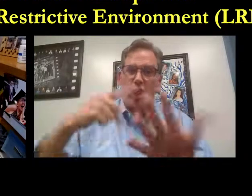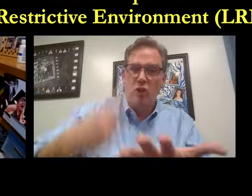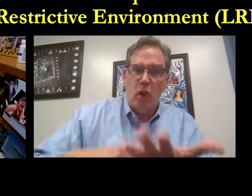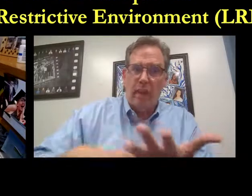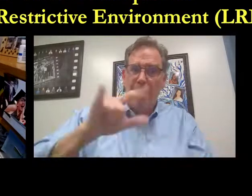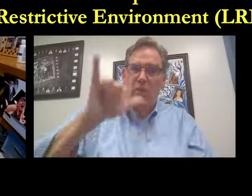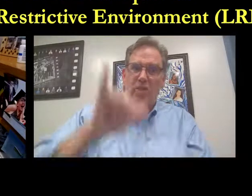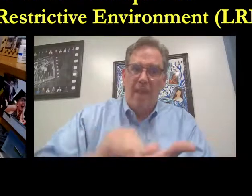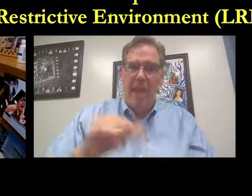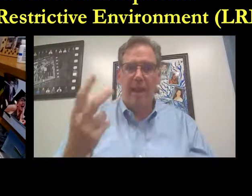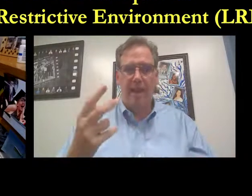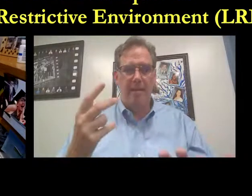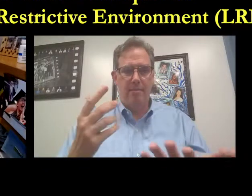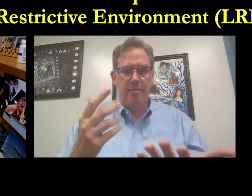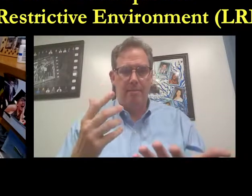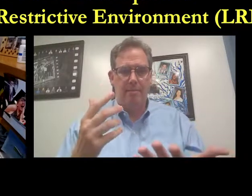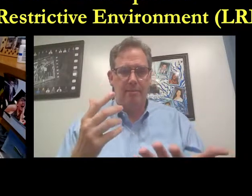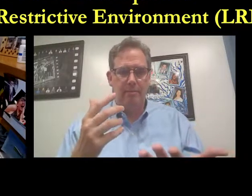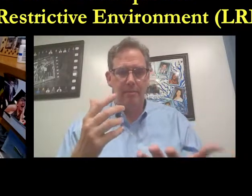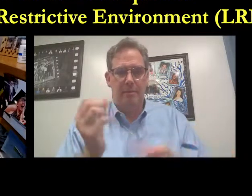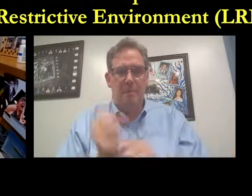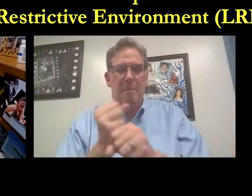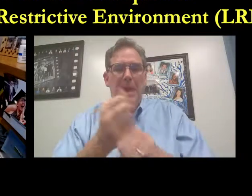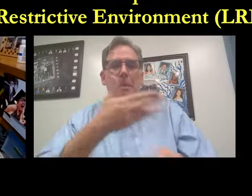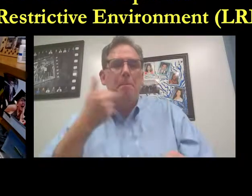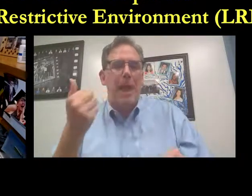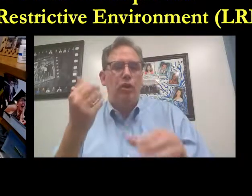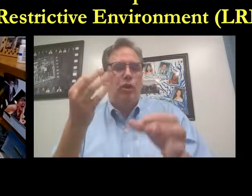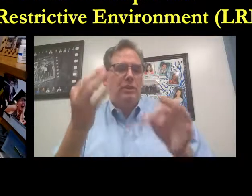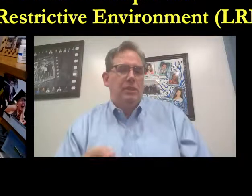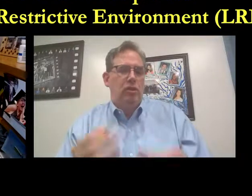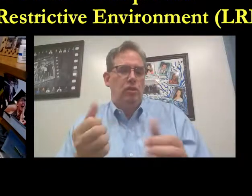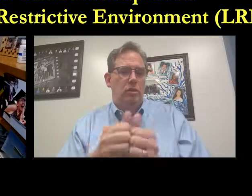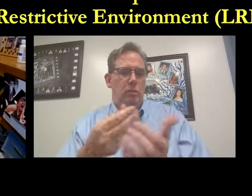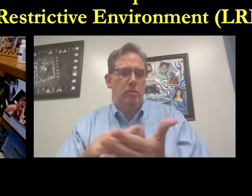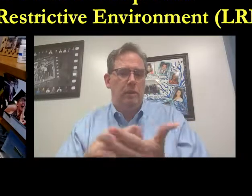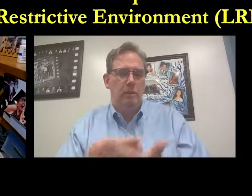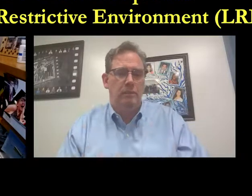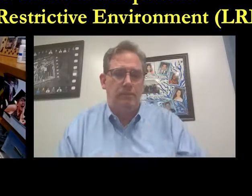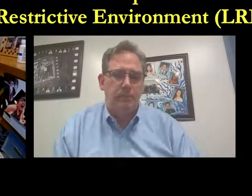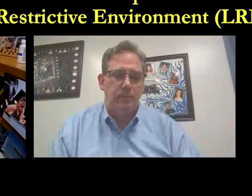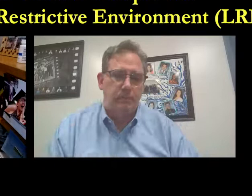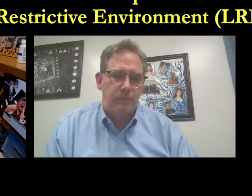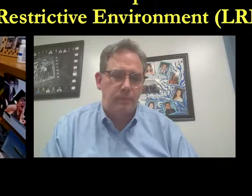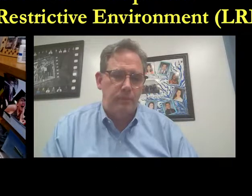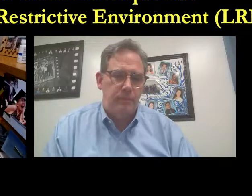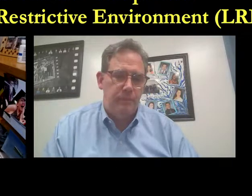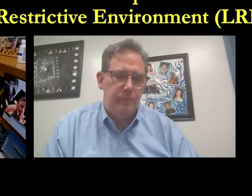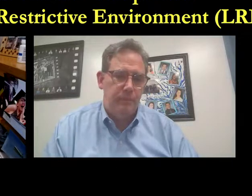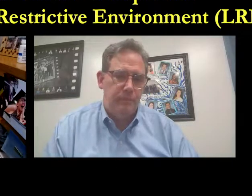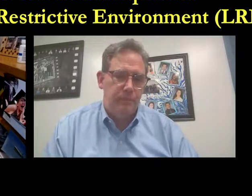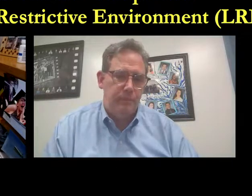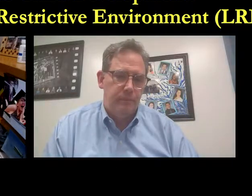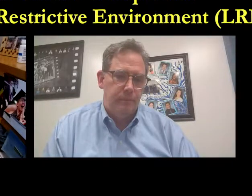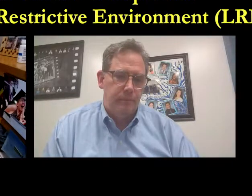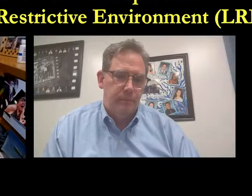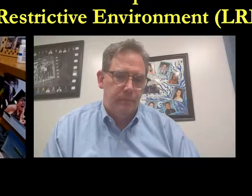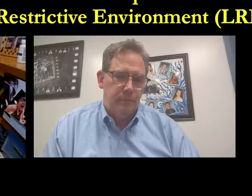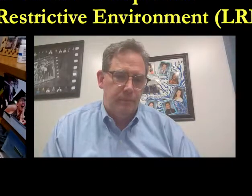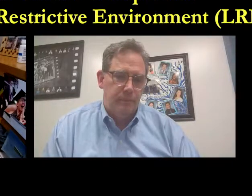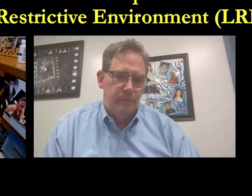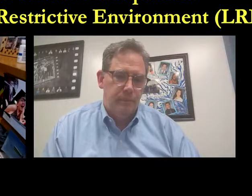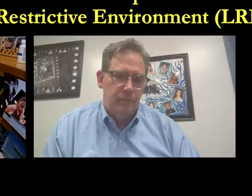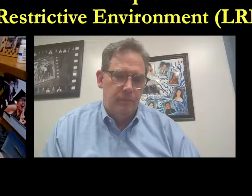saying. Organizations like CAD and NAD may be talking about how we can make better